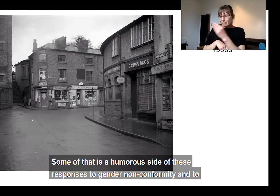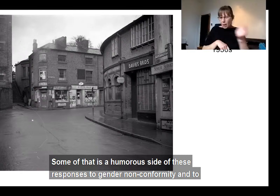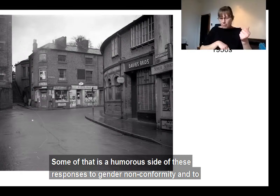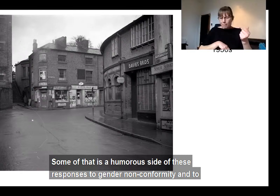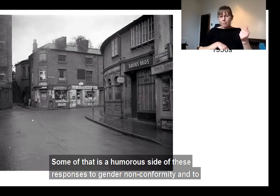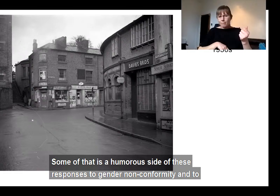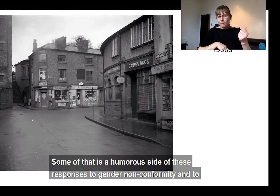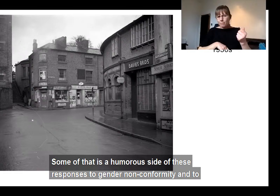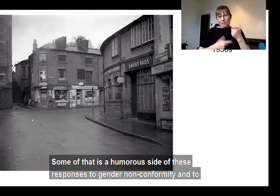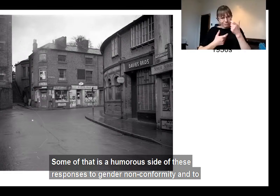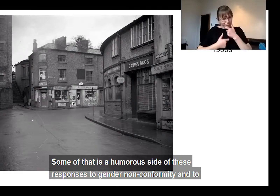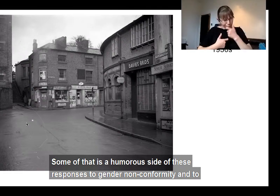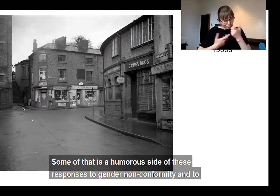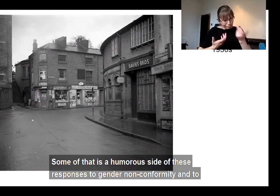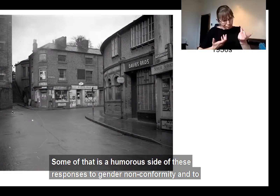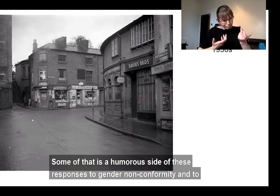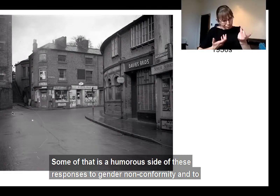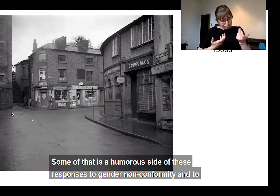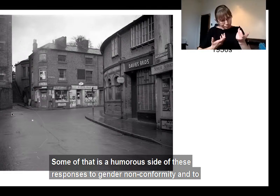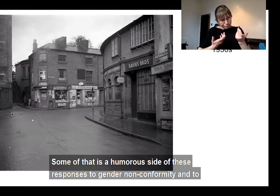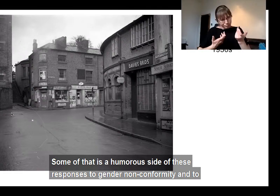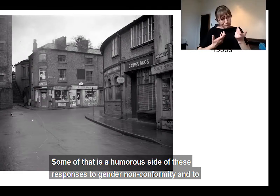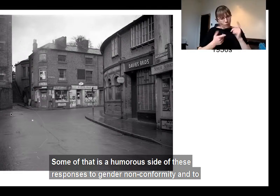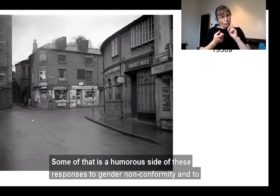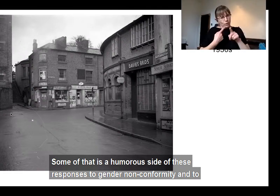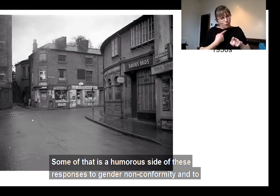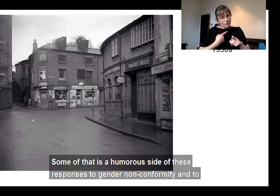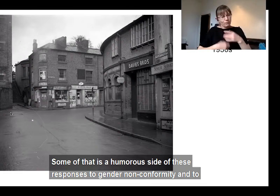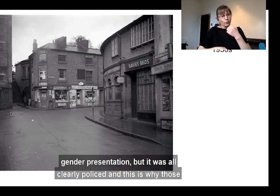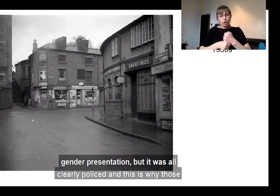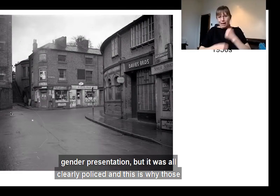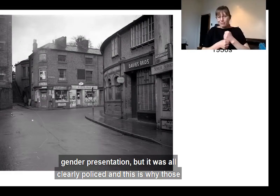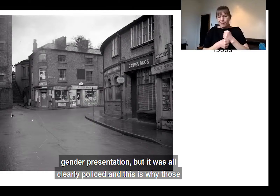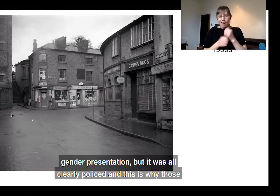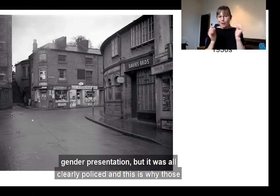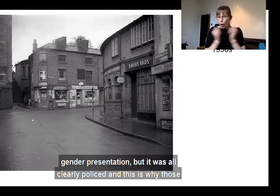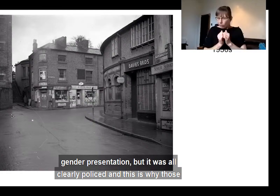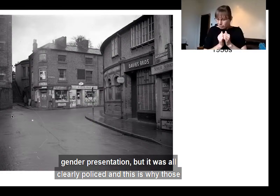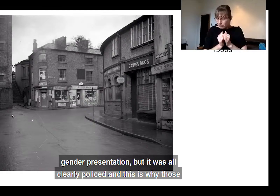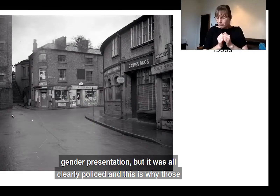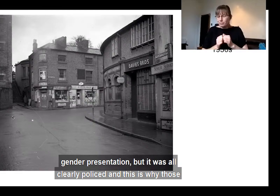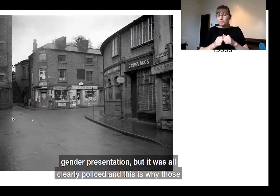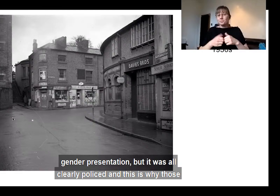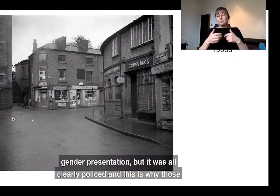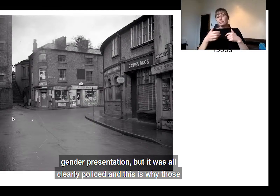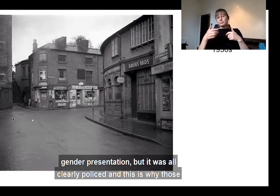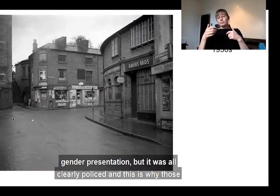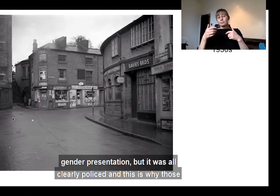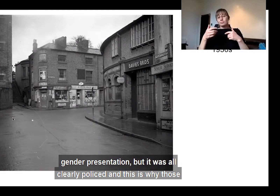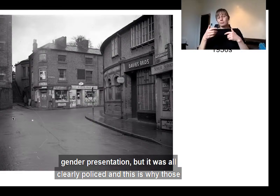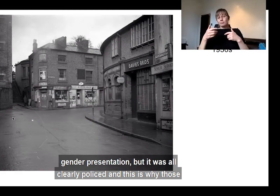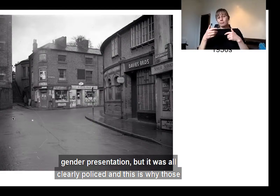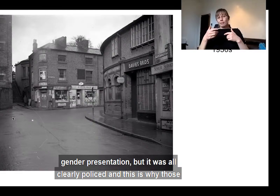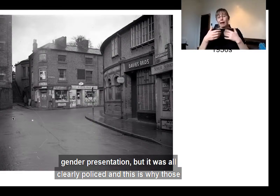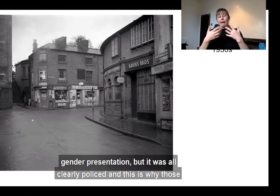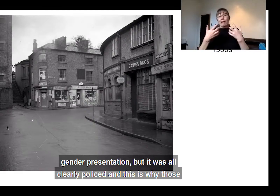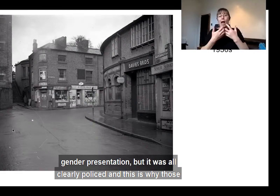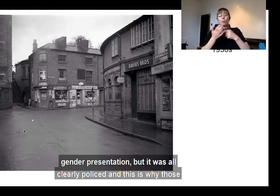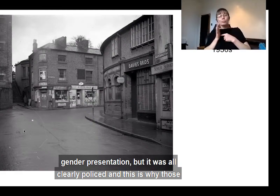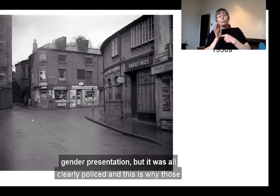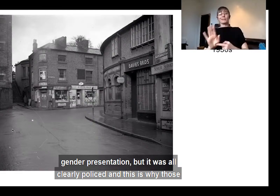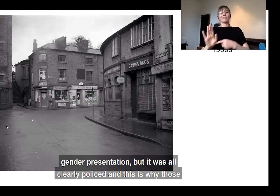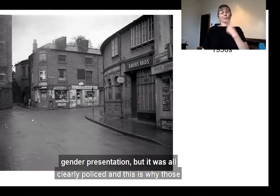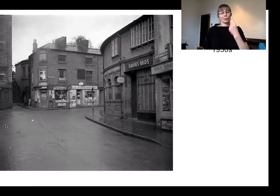a humorous side of these responses to gender nonconformity and to gender presentation, but it was all